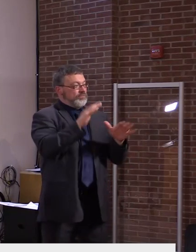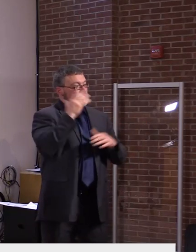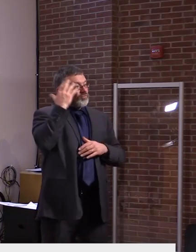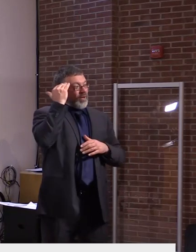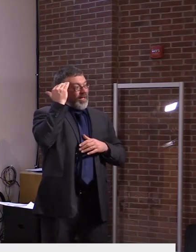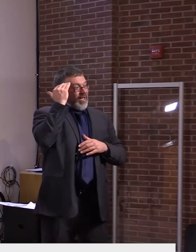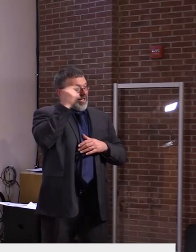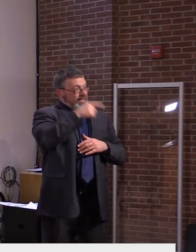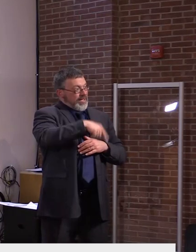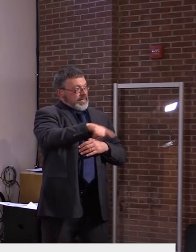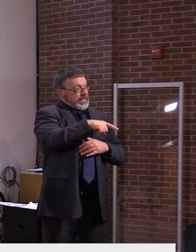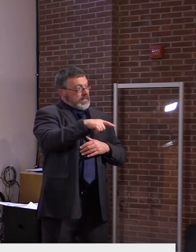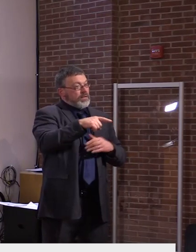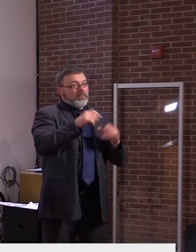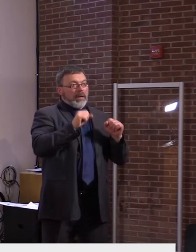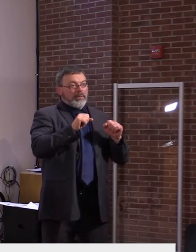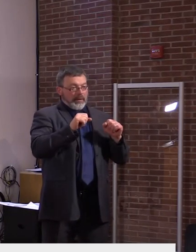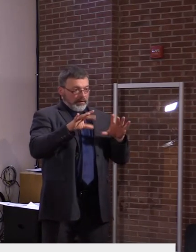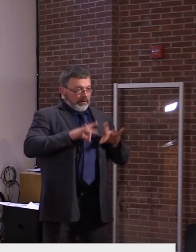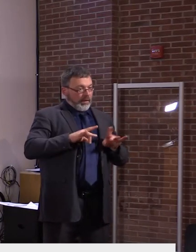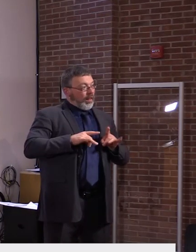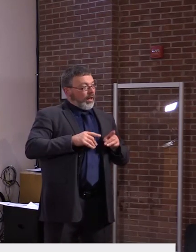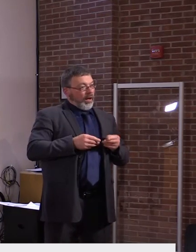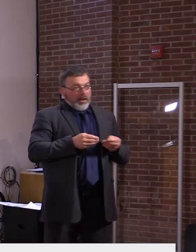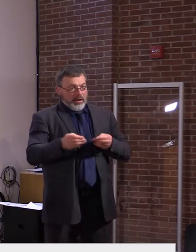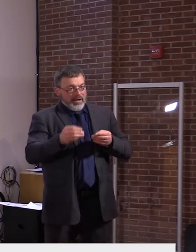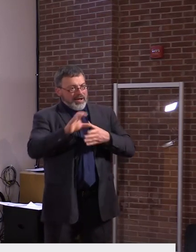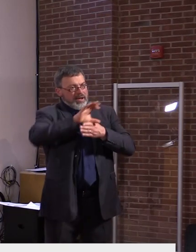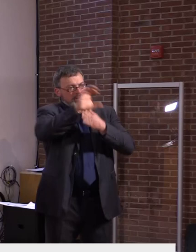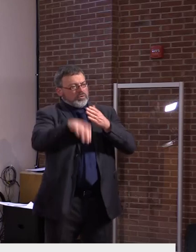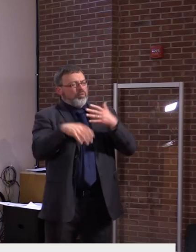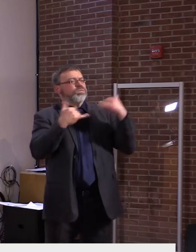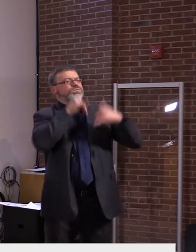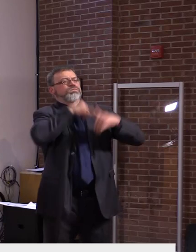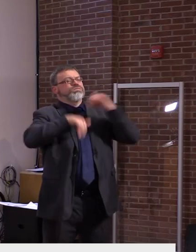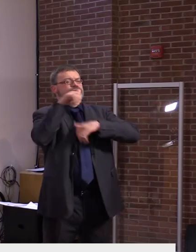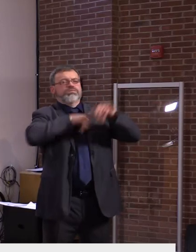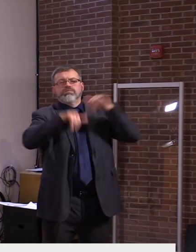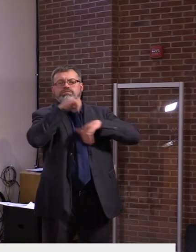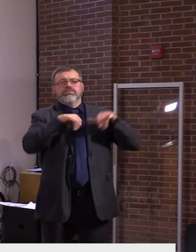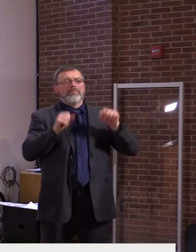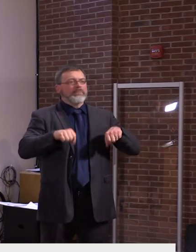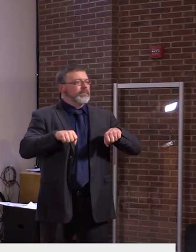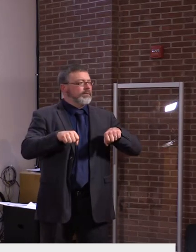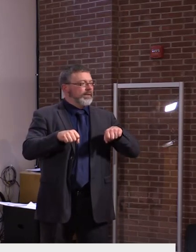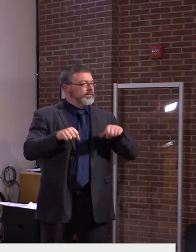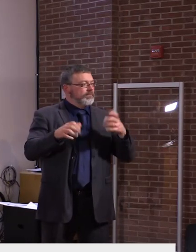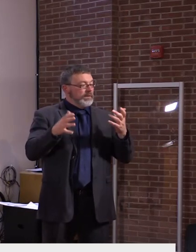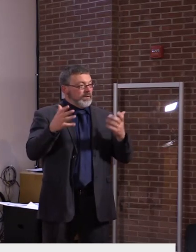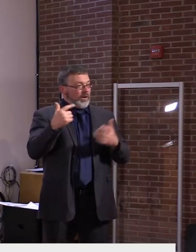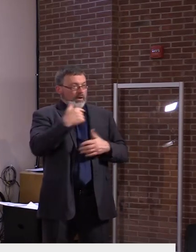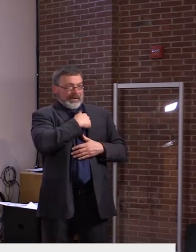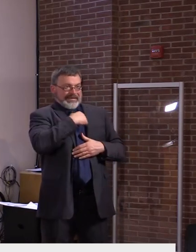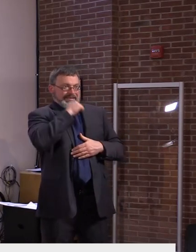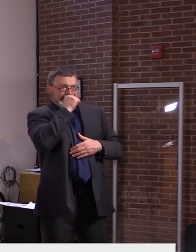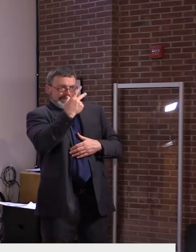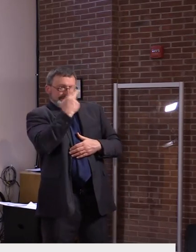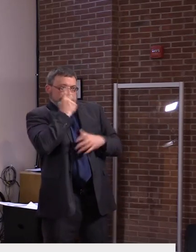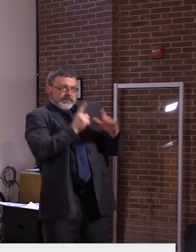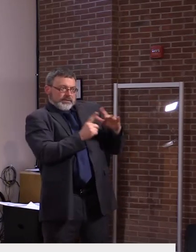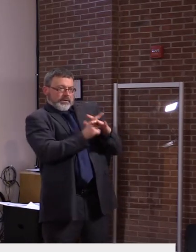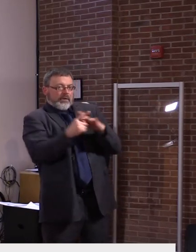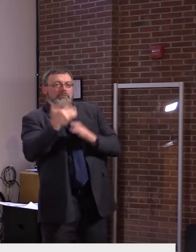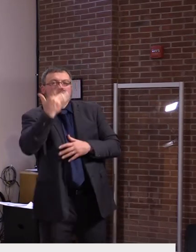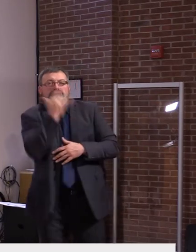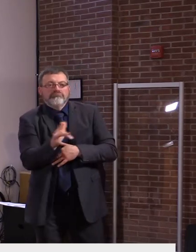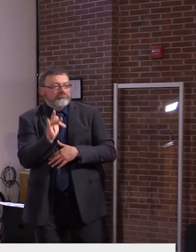range to have a worse outcome, though we have not seen that widely in the United States or in Vermont, thank goodness. But at the same